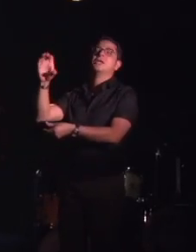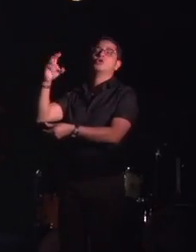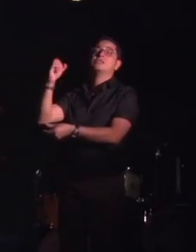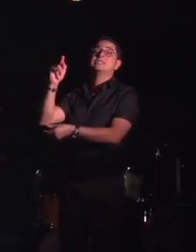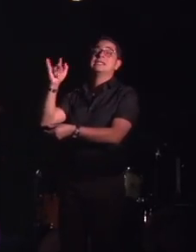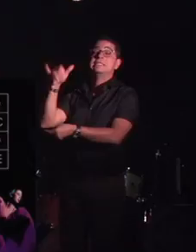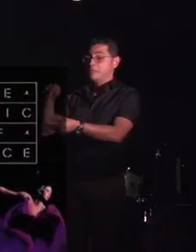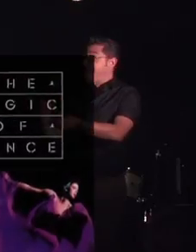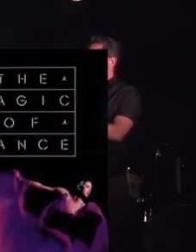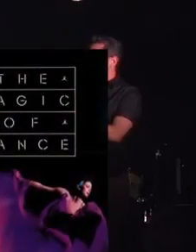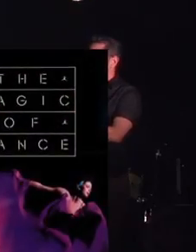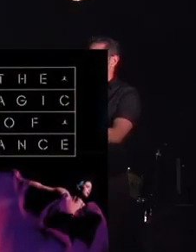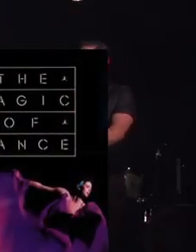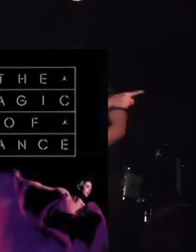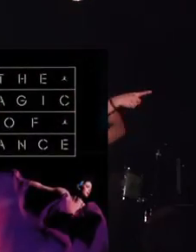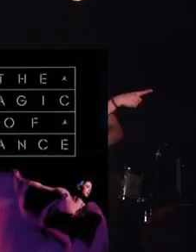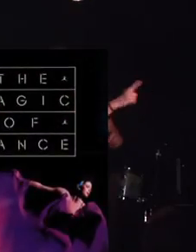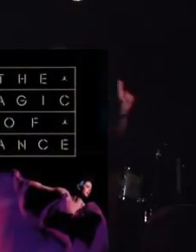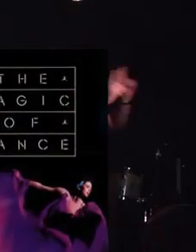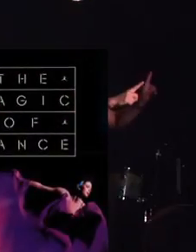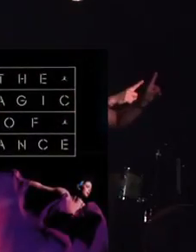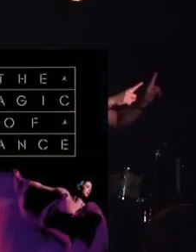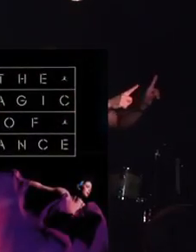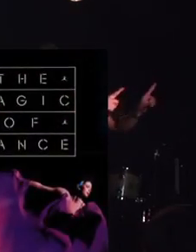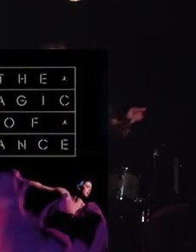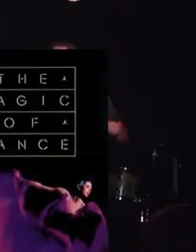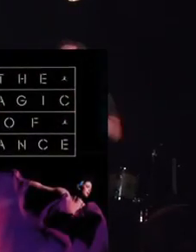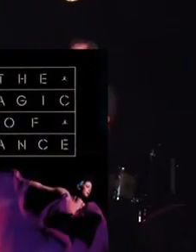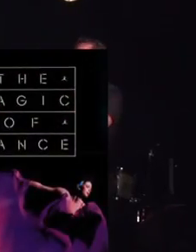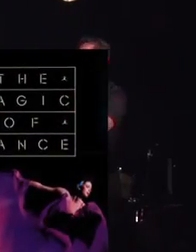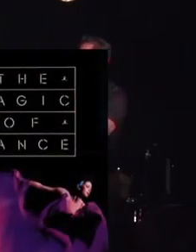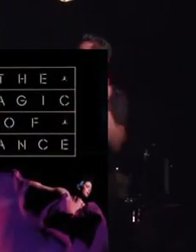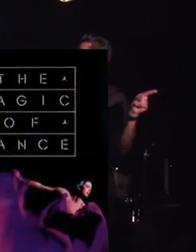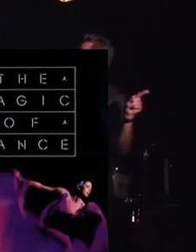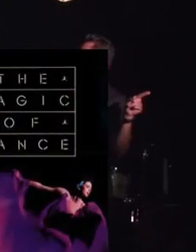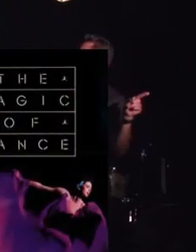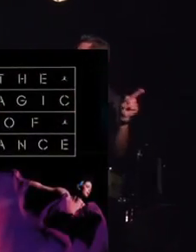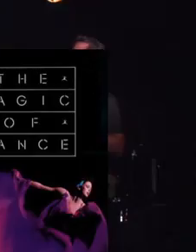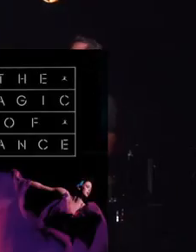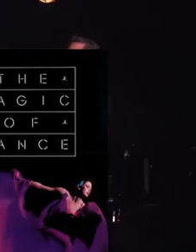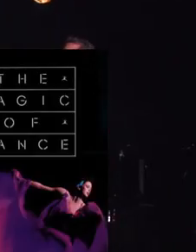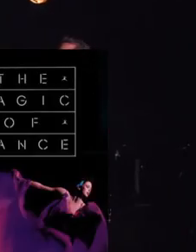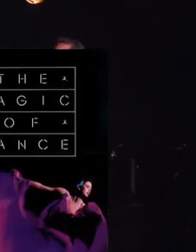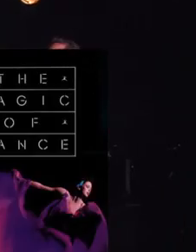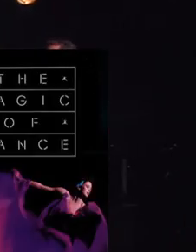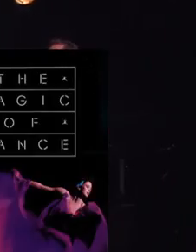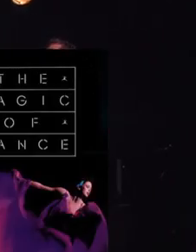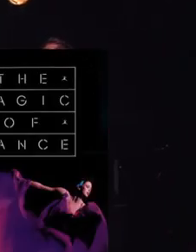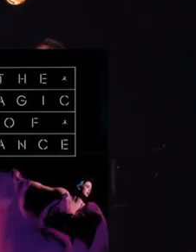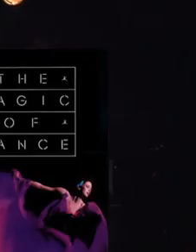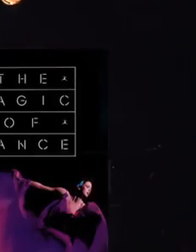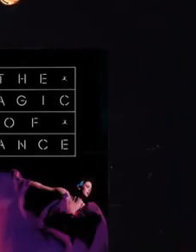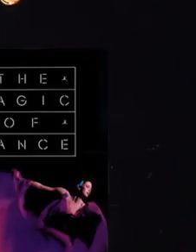poster called The Magic of Dance with Dame Margot Fonteyn, which was a PBS special at the time. She playfully said,